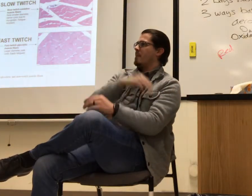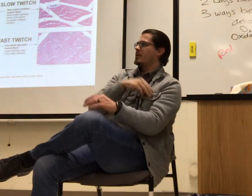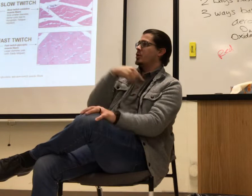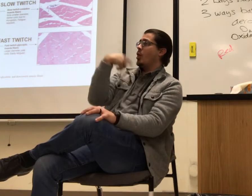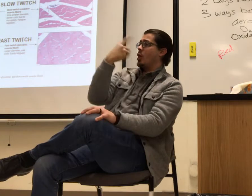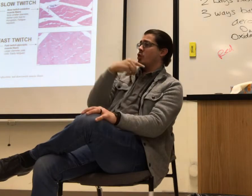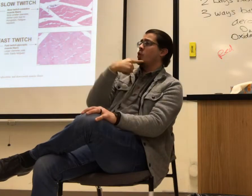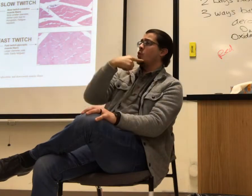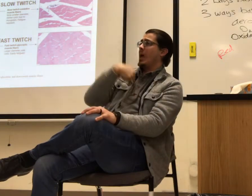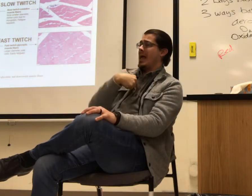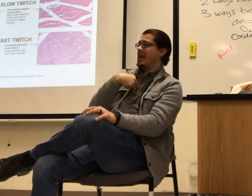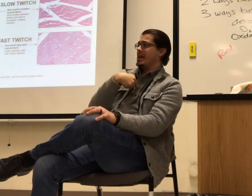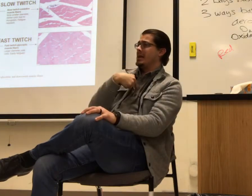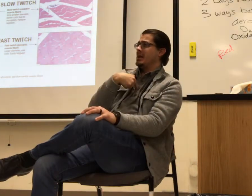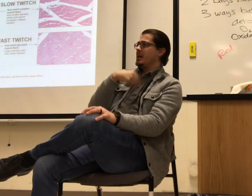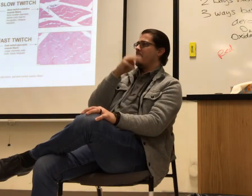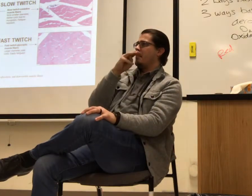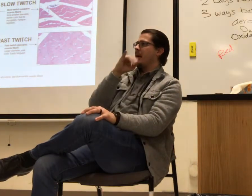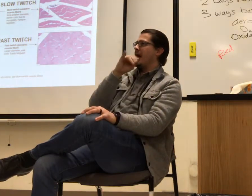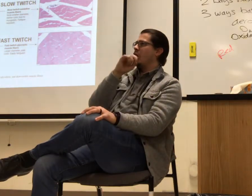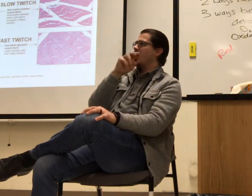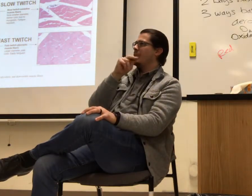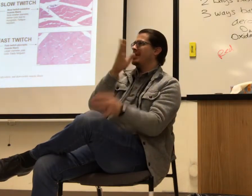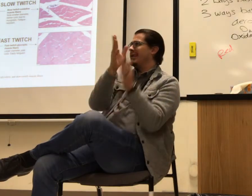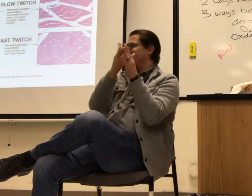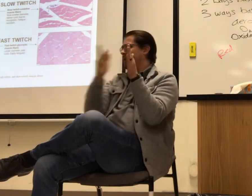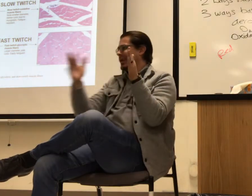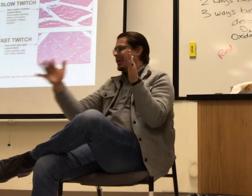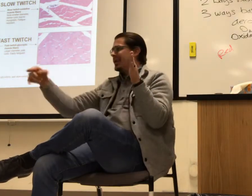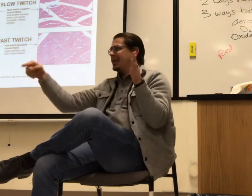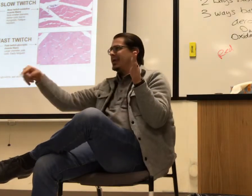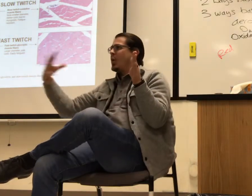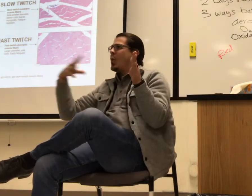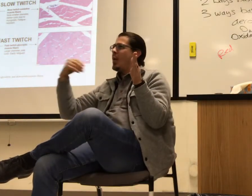content. More pale and white on this end of the spectrum.